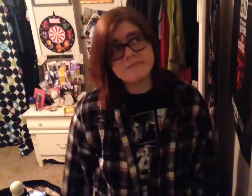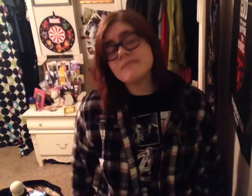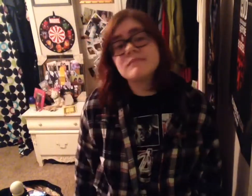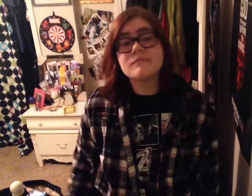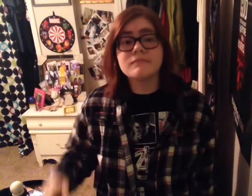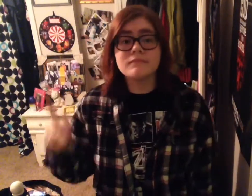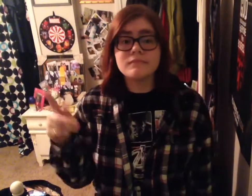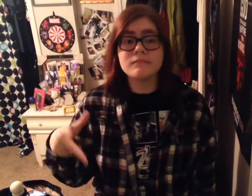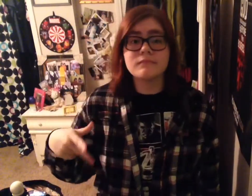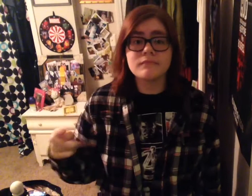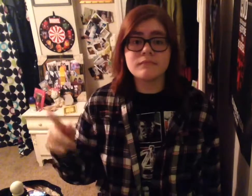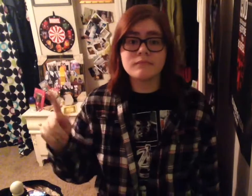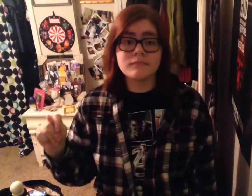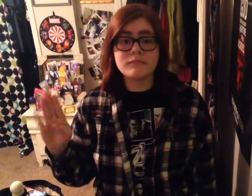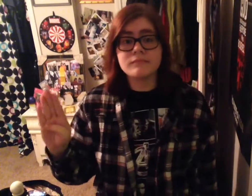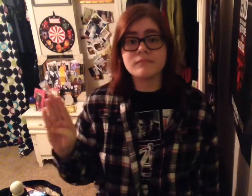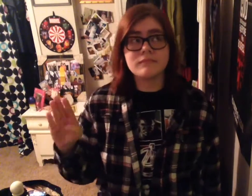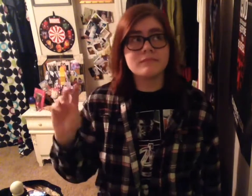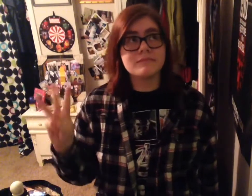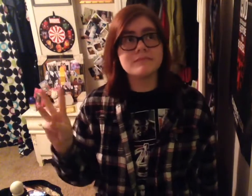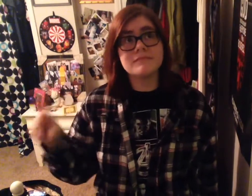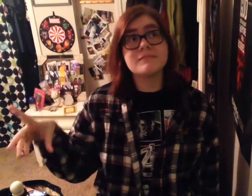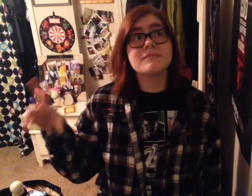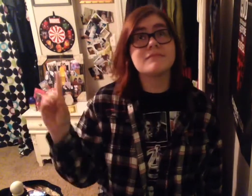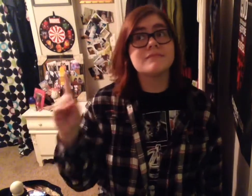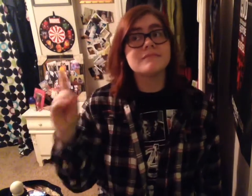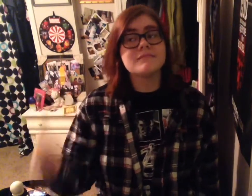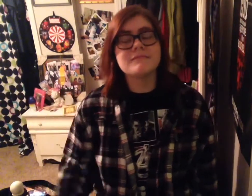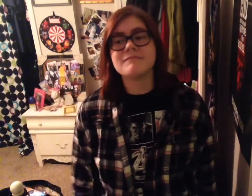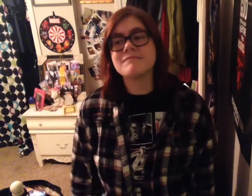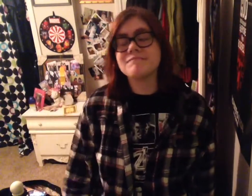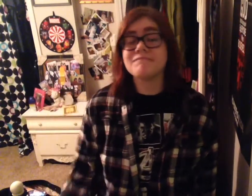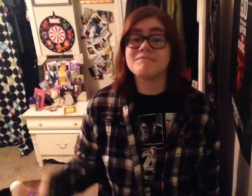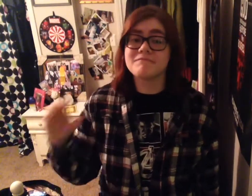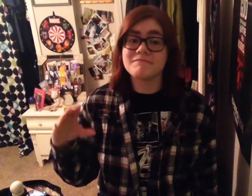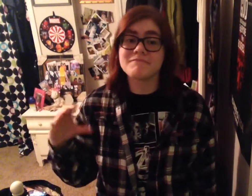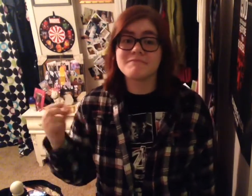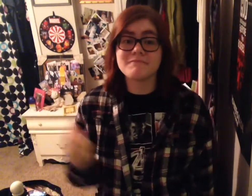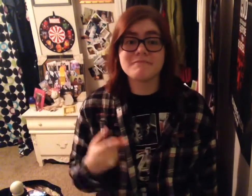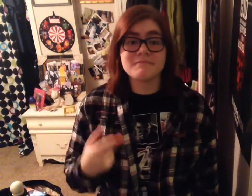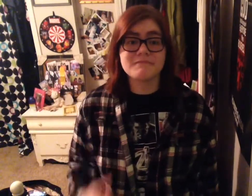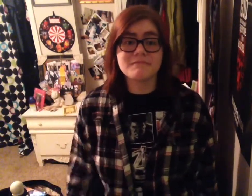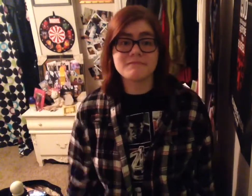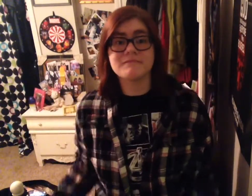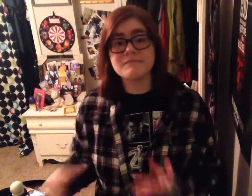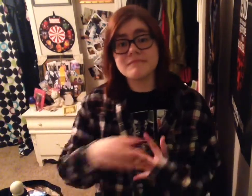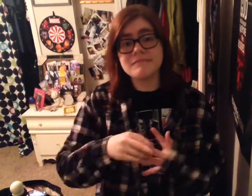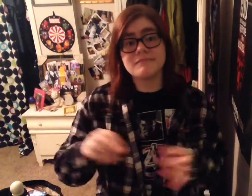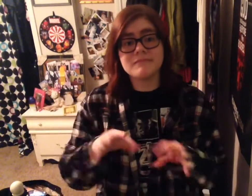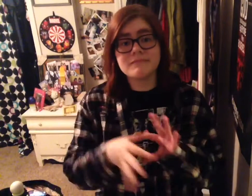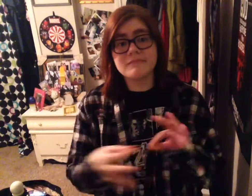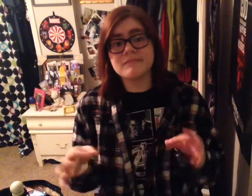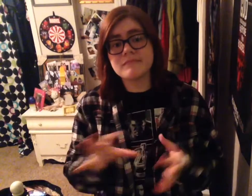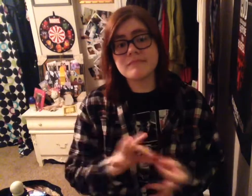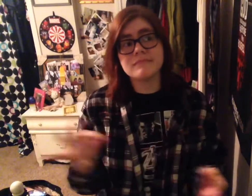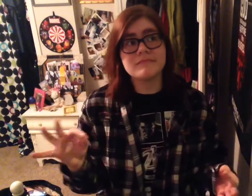Peter Pan, Tinkerbell, Wendy, darling Even Captain Hook, you are my perfect storybook